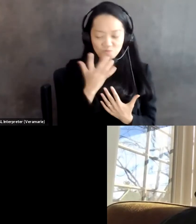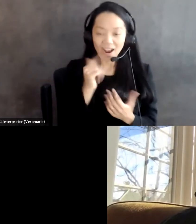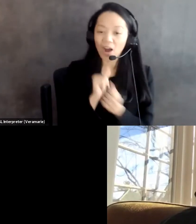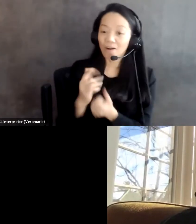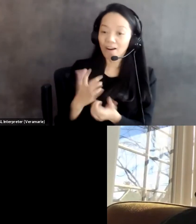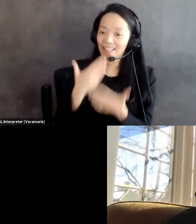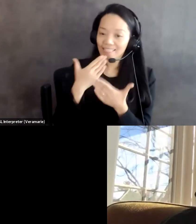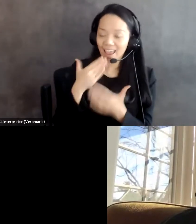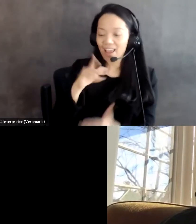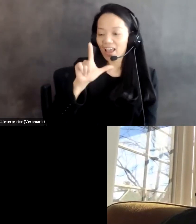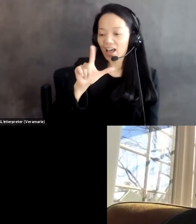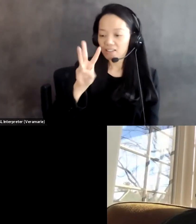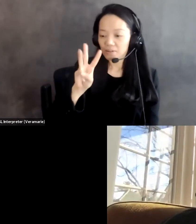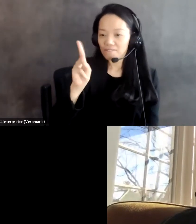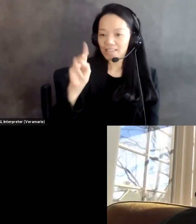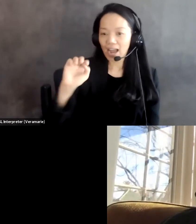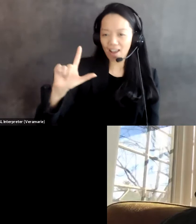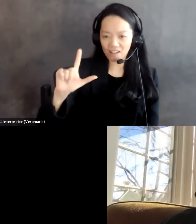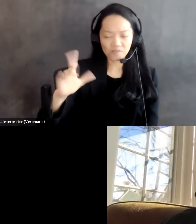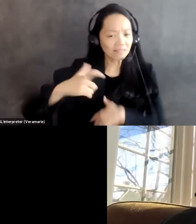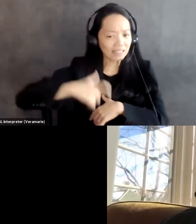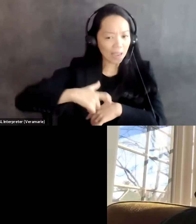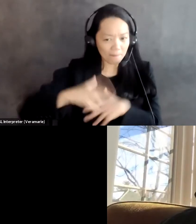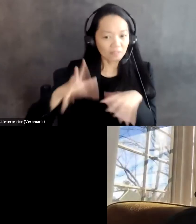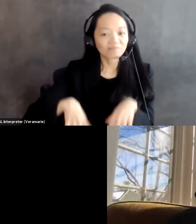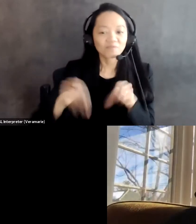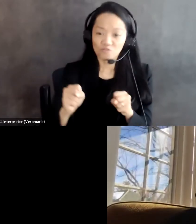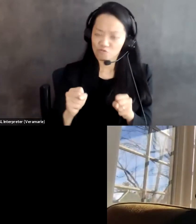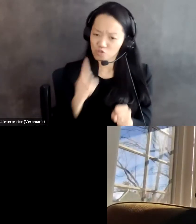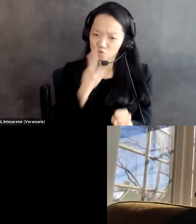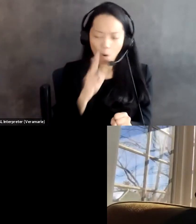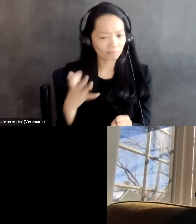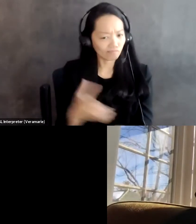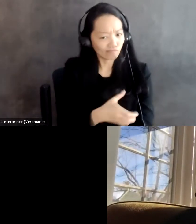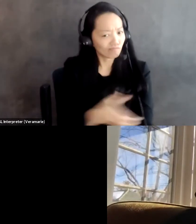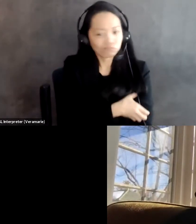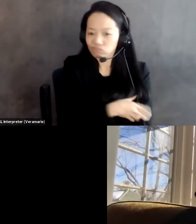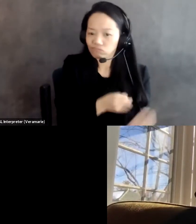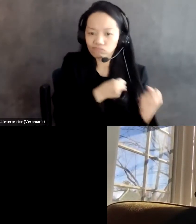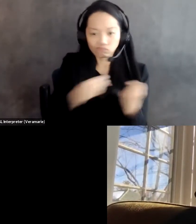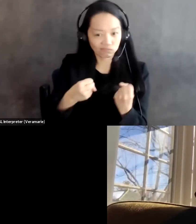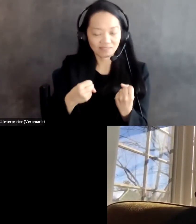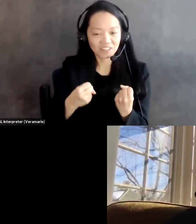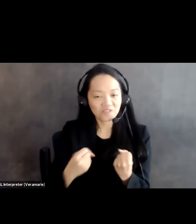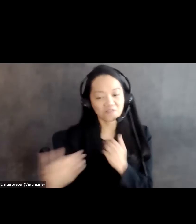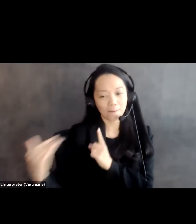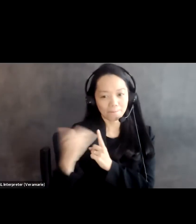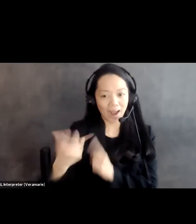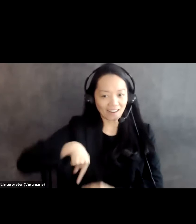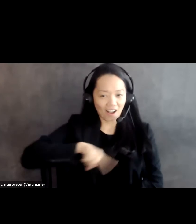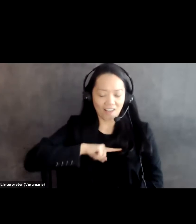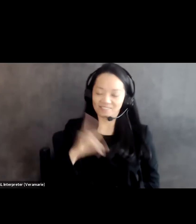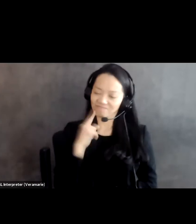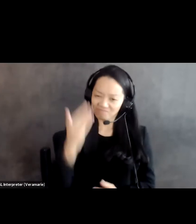of Women Voters for taking this on. You are a force and a reminder of what we can all do